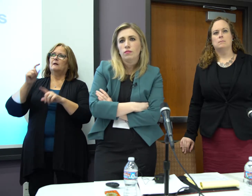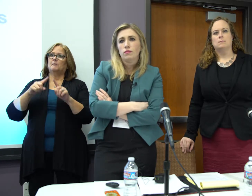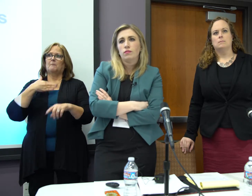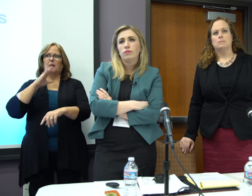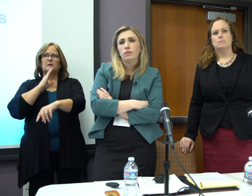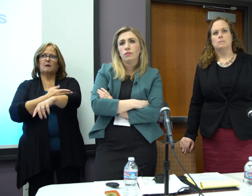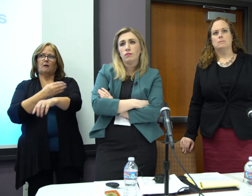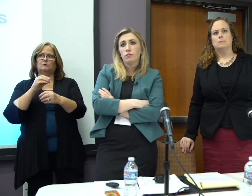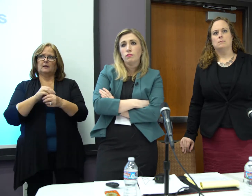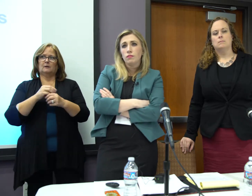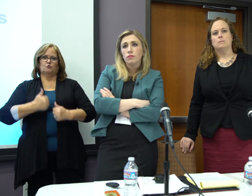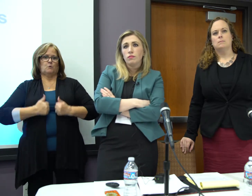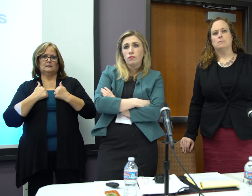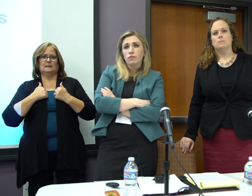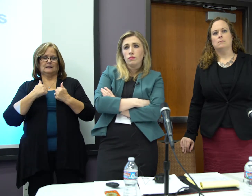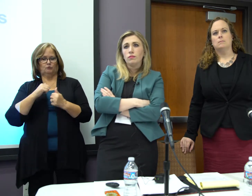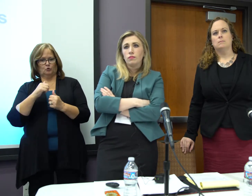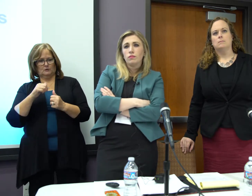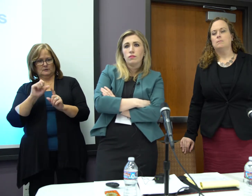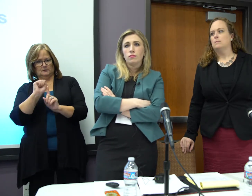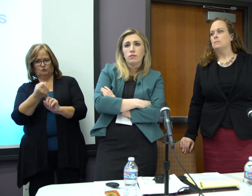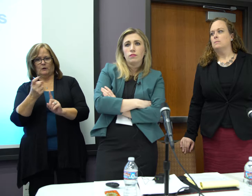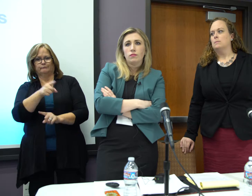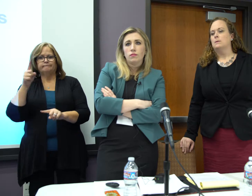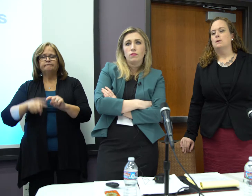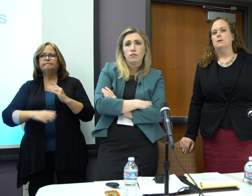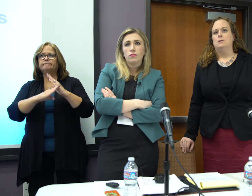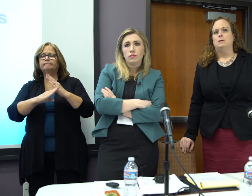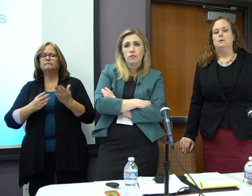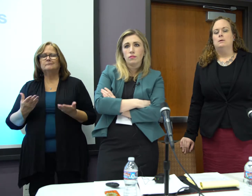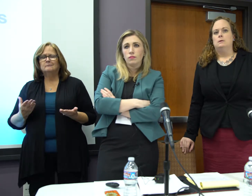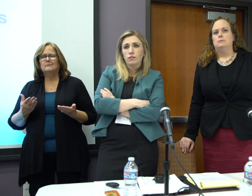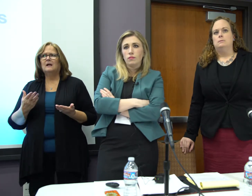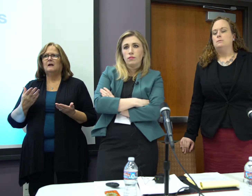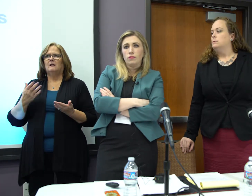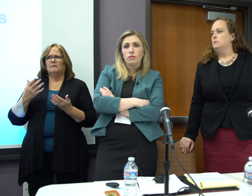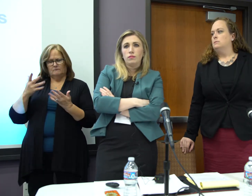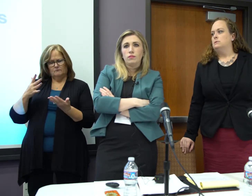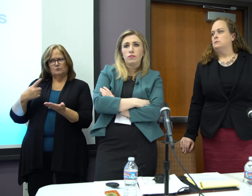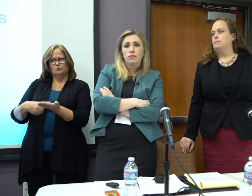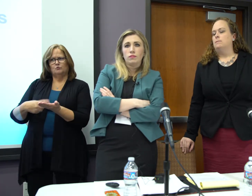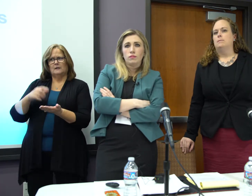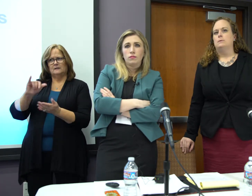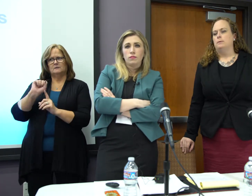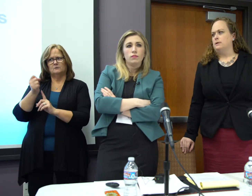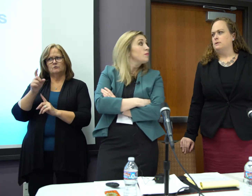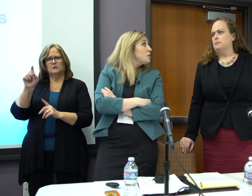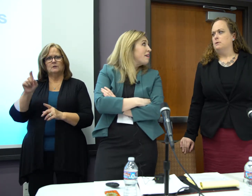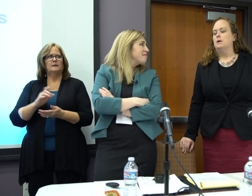in a residential setting couldn't on her own. Do you know what I mean? So I'm wondering if that's been addressed.